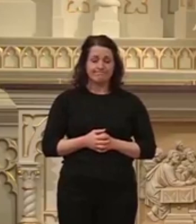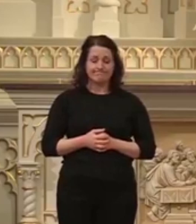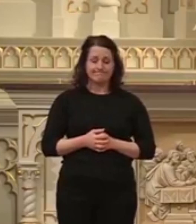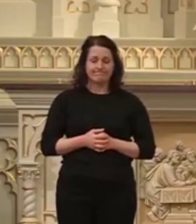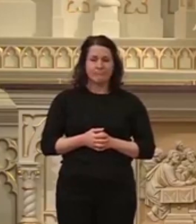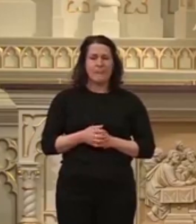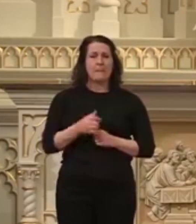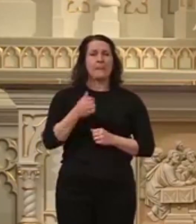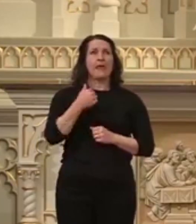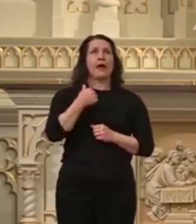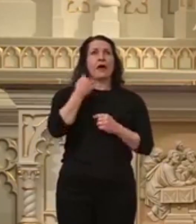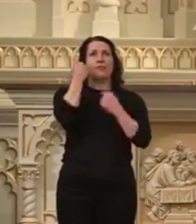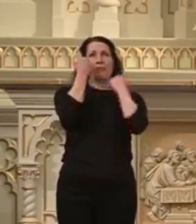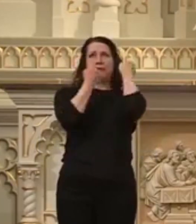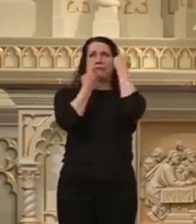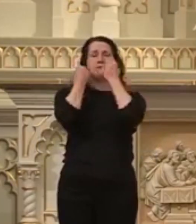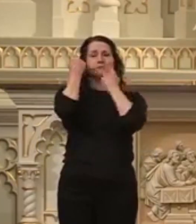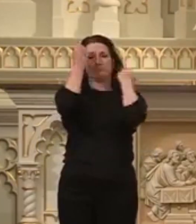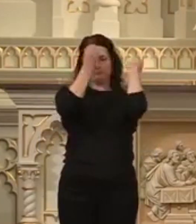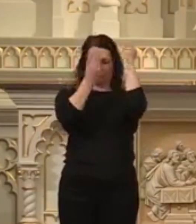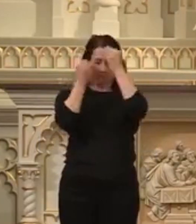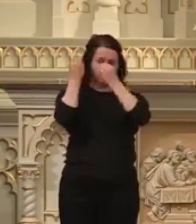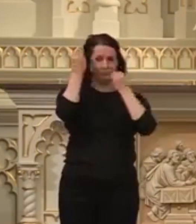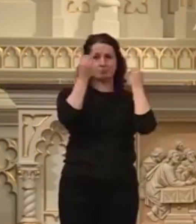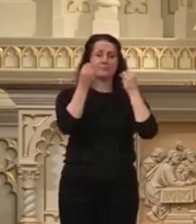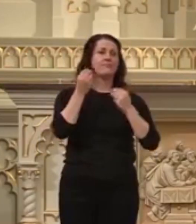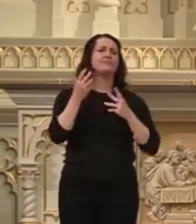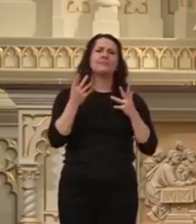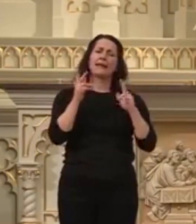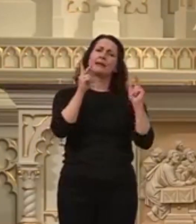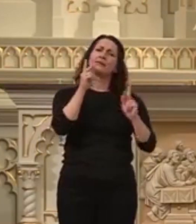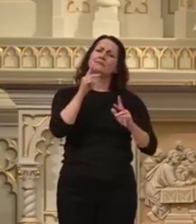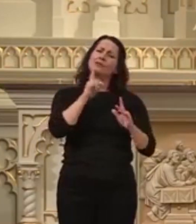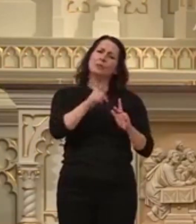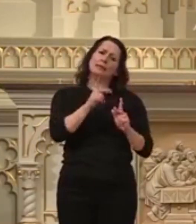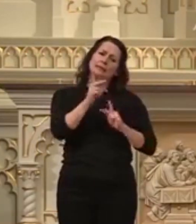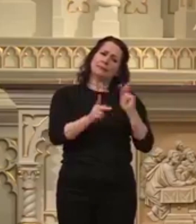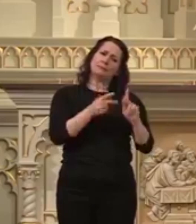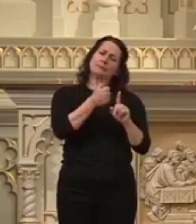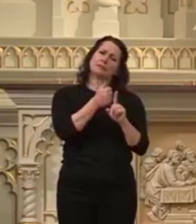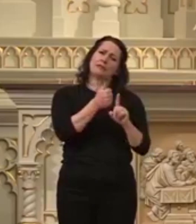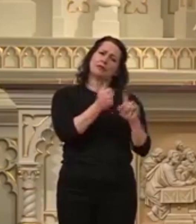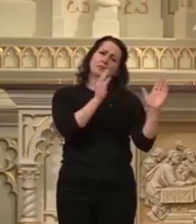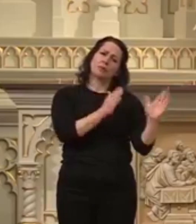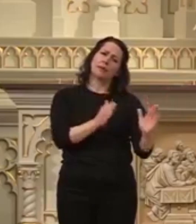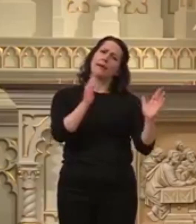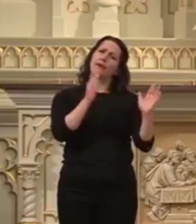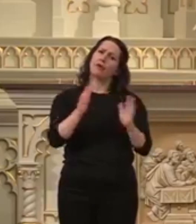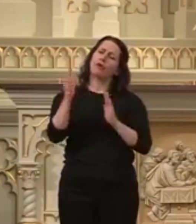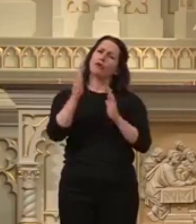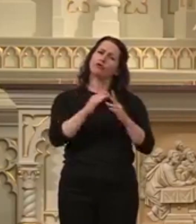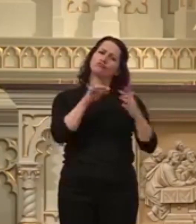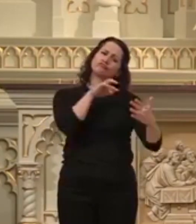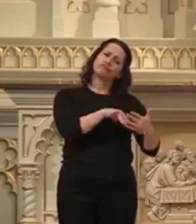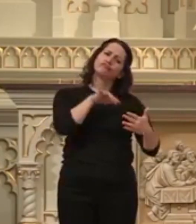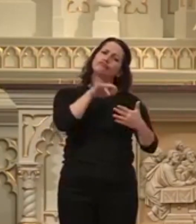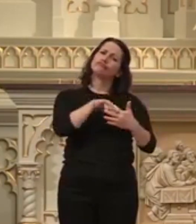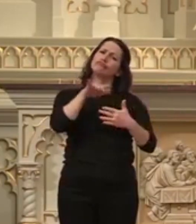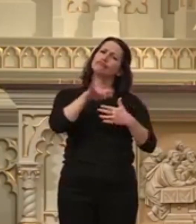I think about those who have been preparing themselves to enter into the